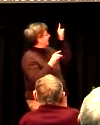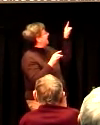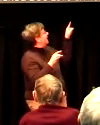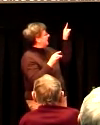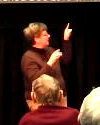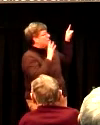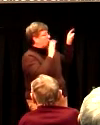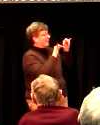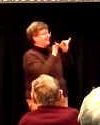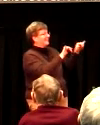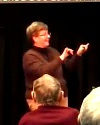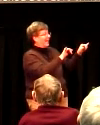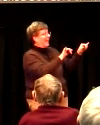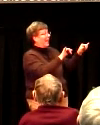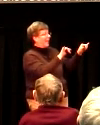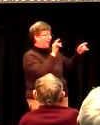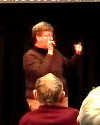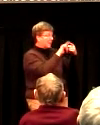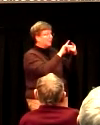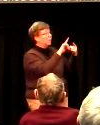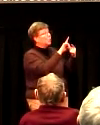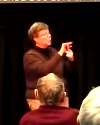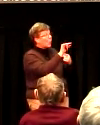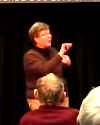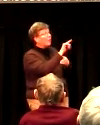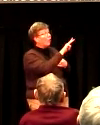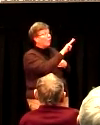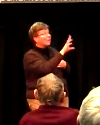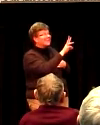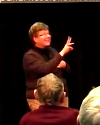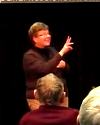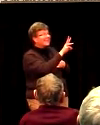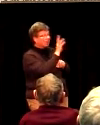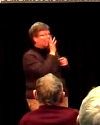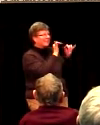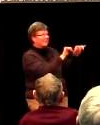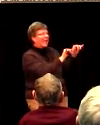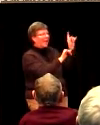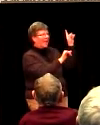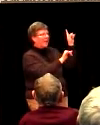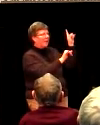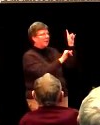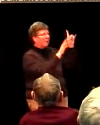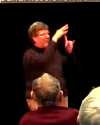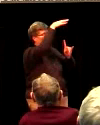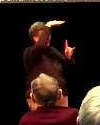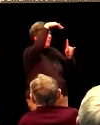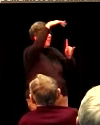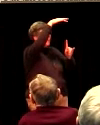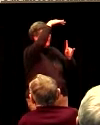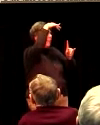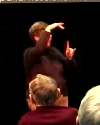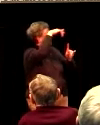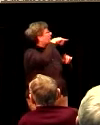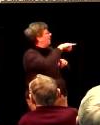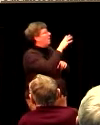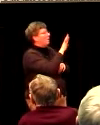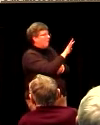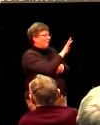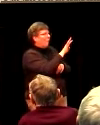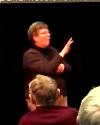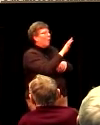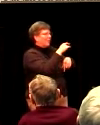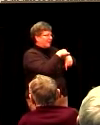through 2036. And they are so fun. We like to say that they are 4 times the